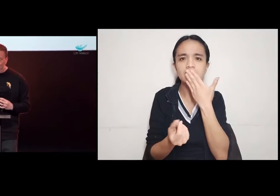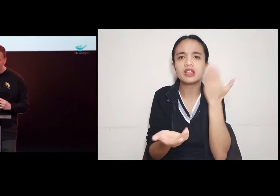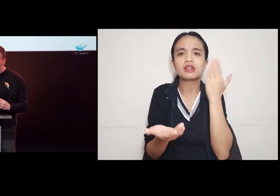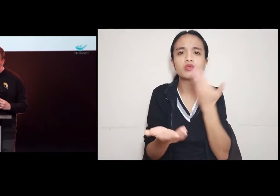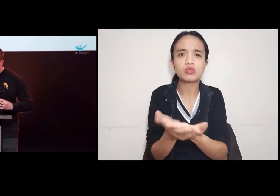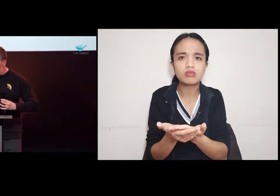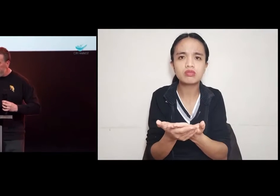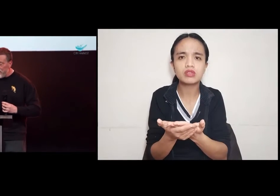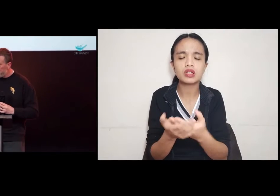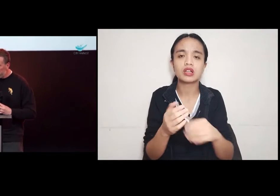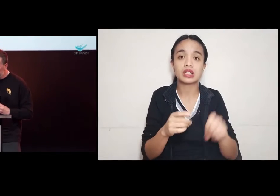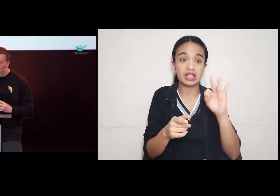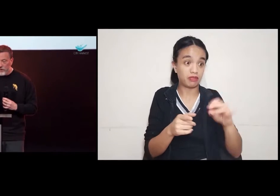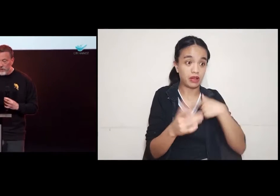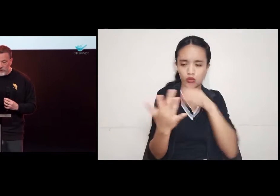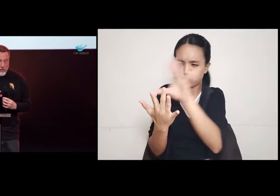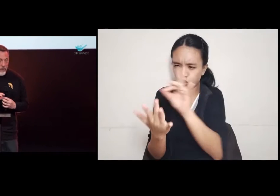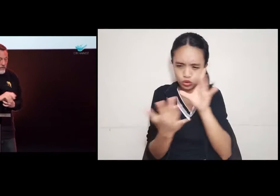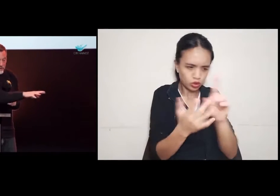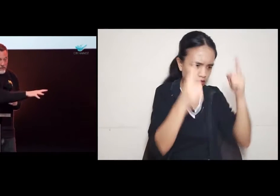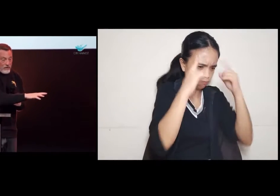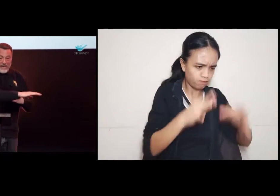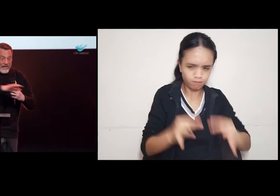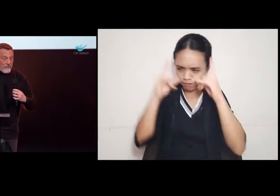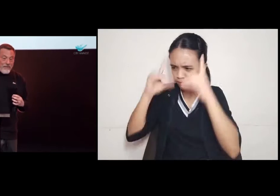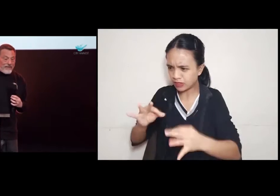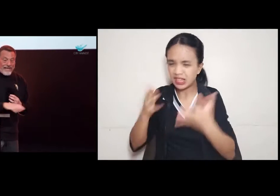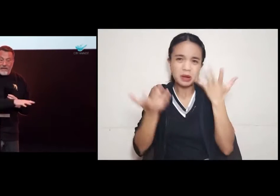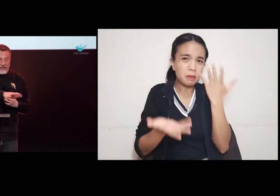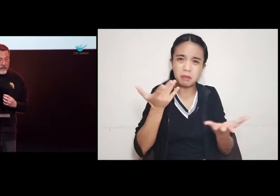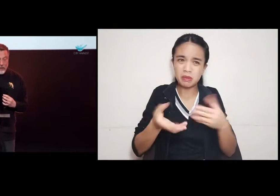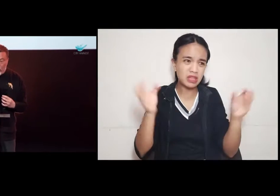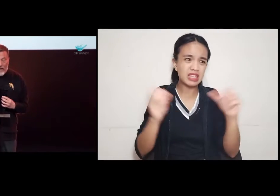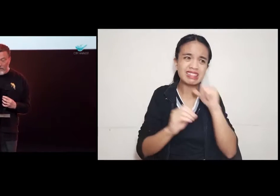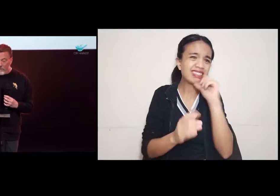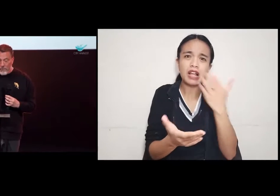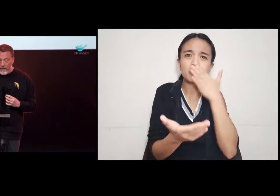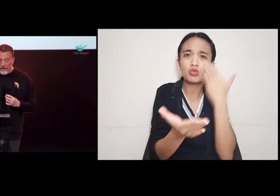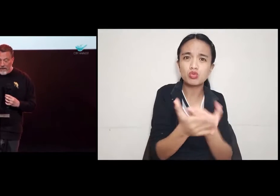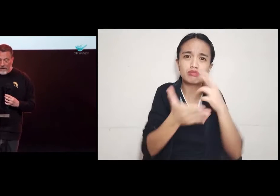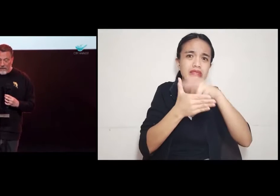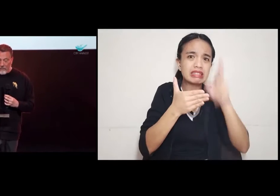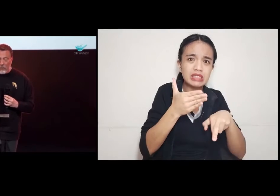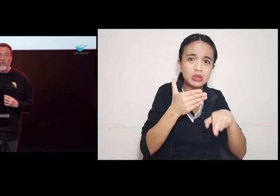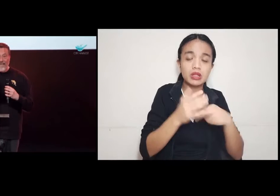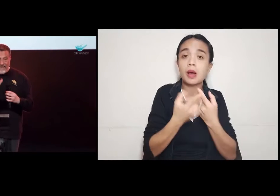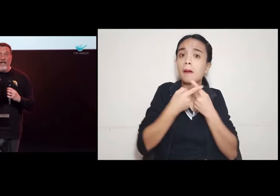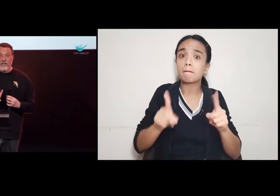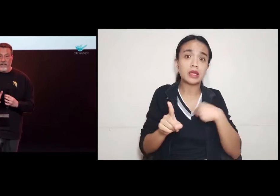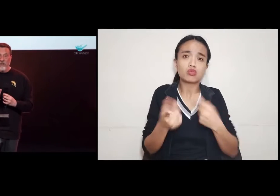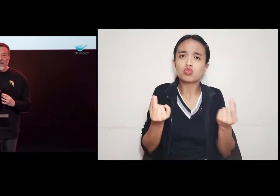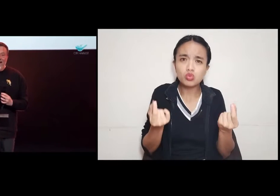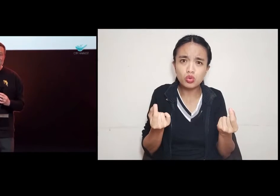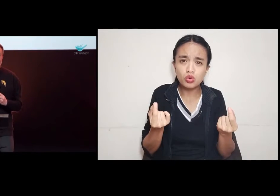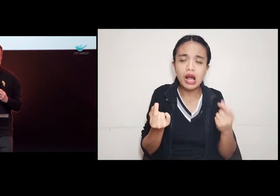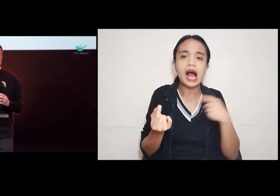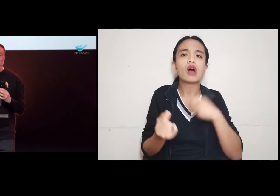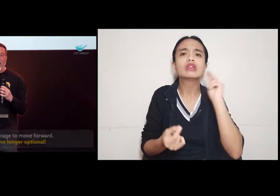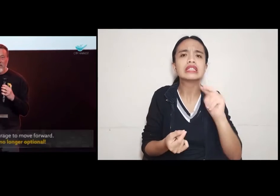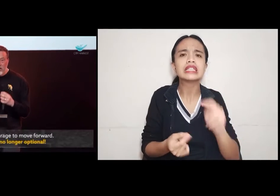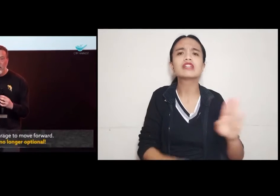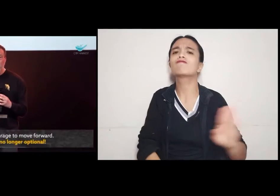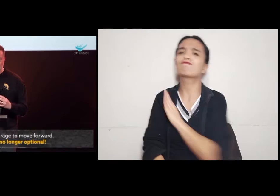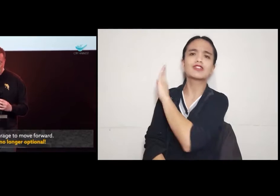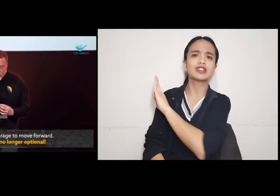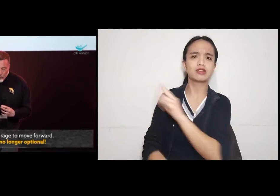well. And if I make this choice or this choice or this choice, maybe none of it's going to go well. But what I need to do is I need